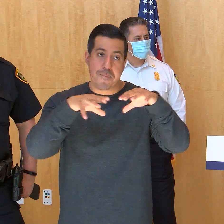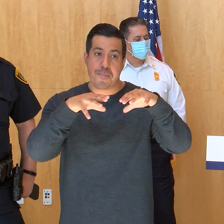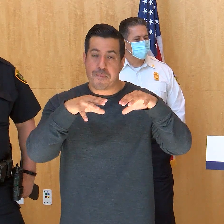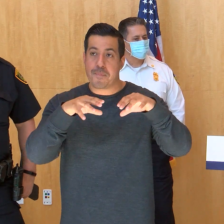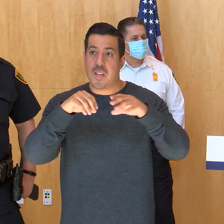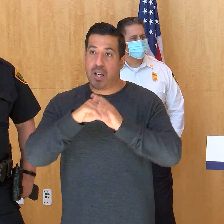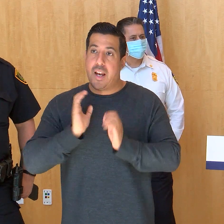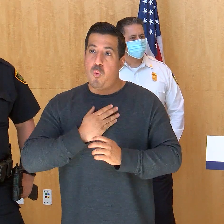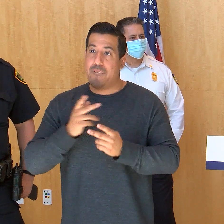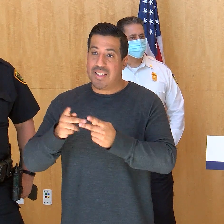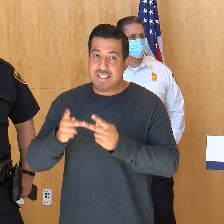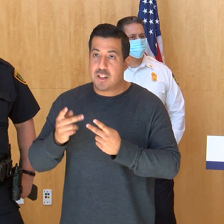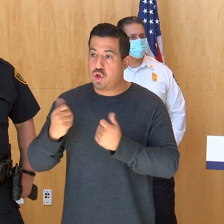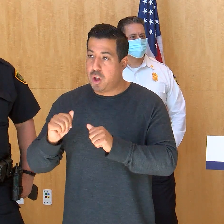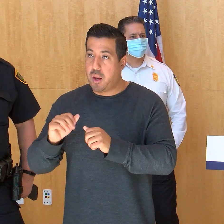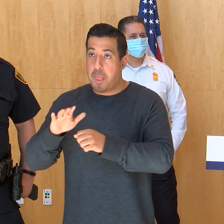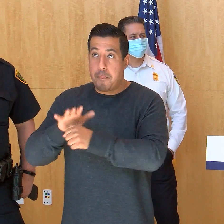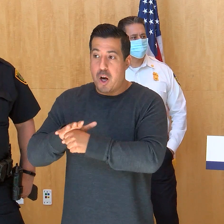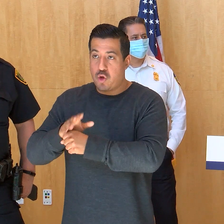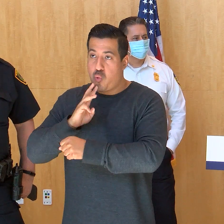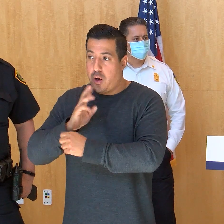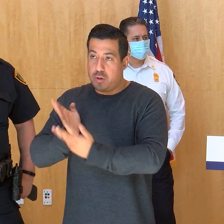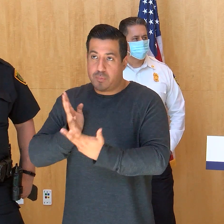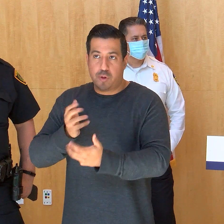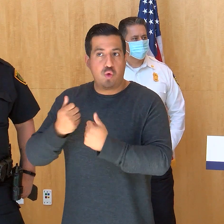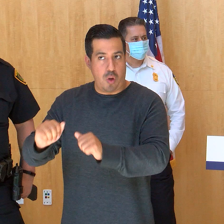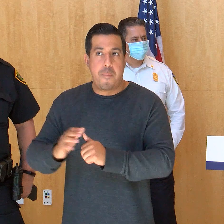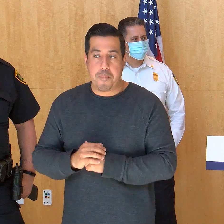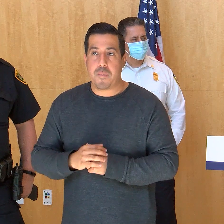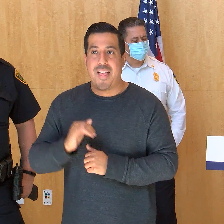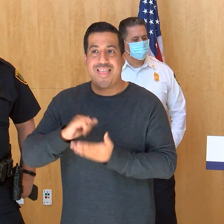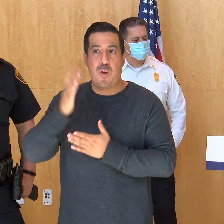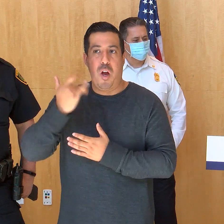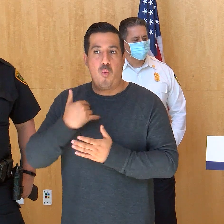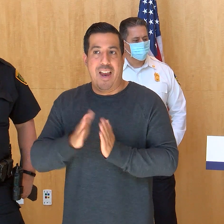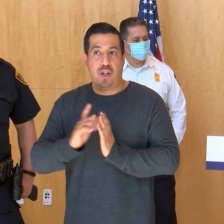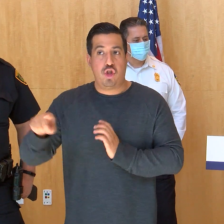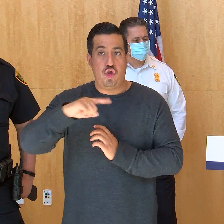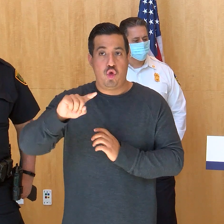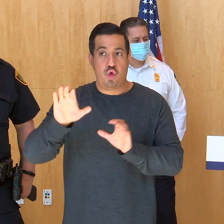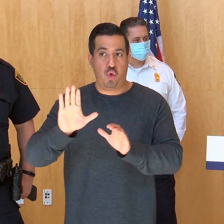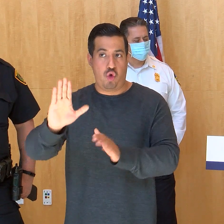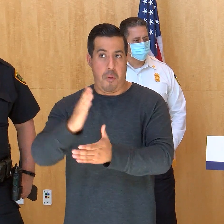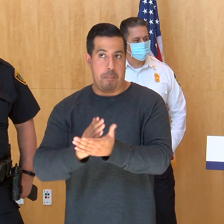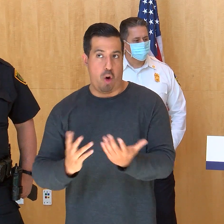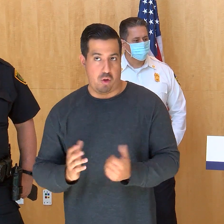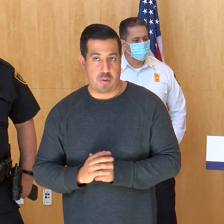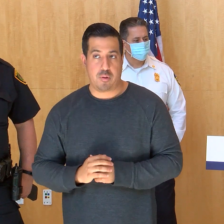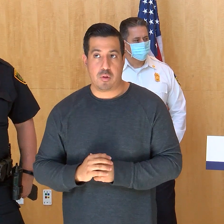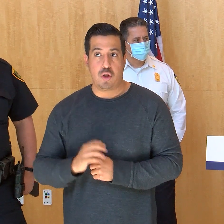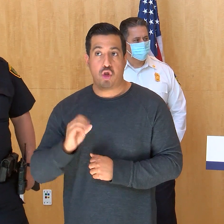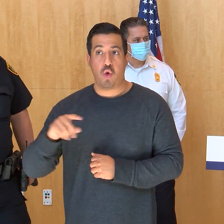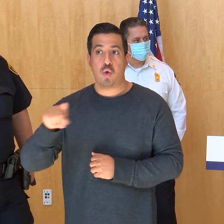at our facilities and get the pressure up. So that's why we're asking everybody to do their part so that we